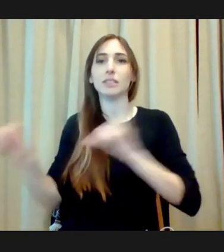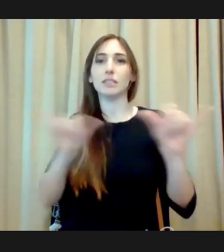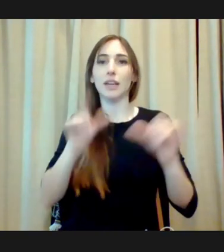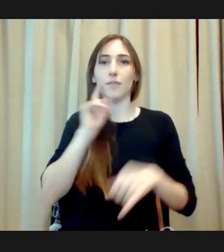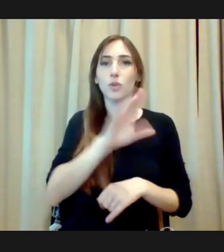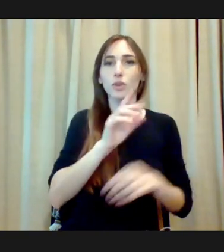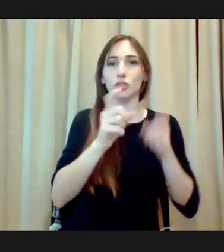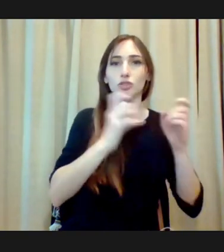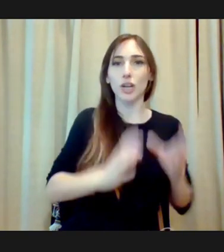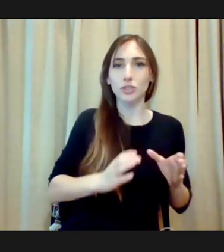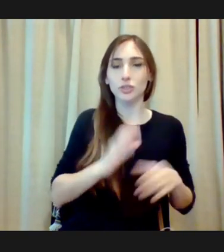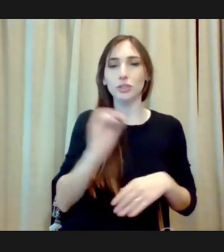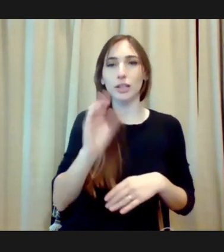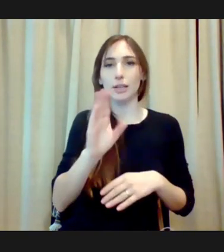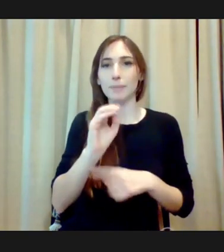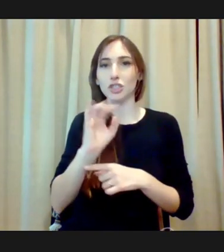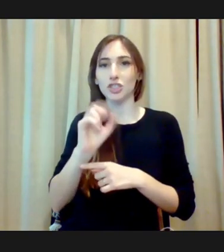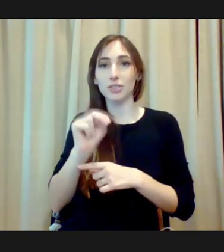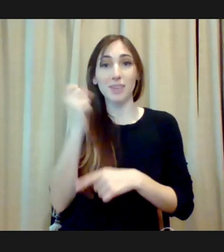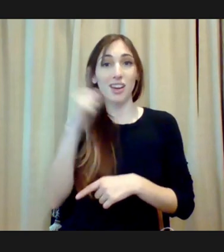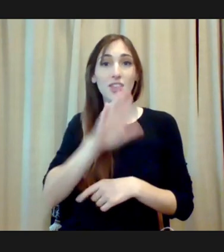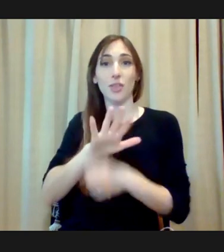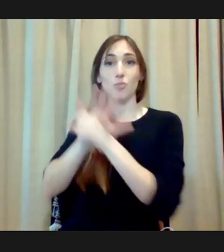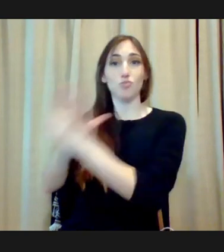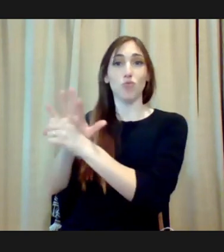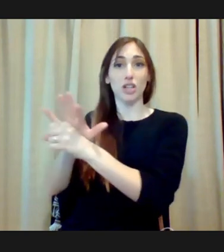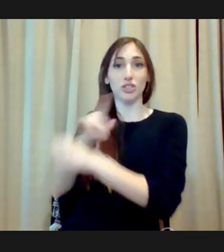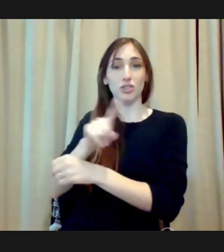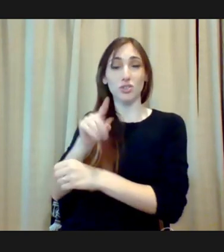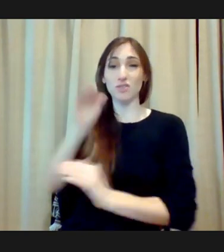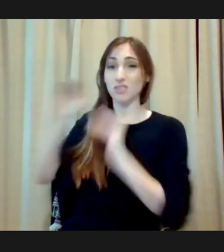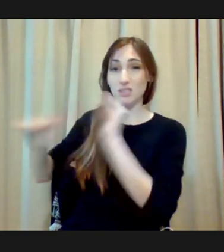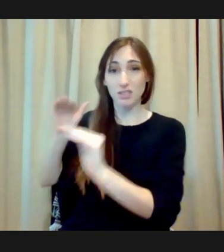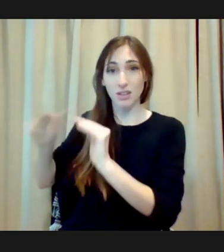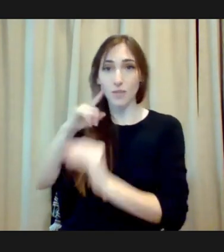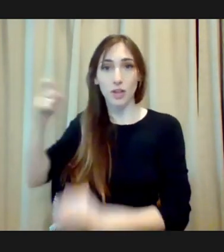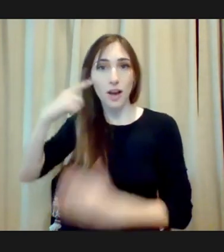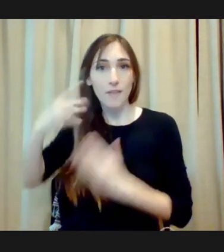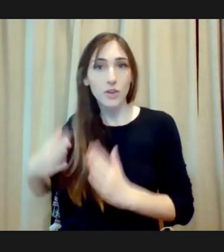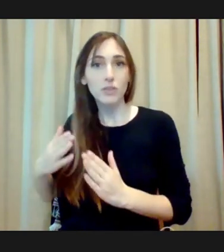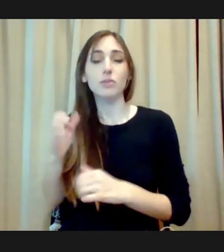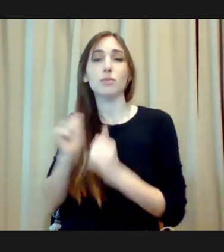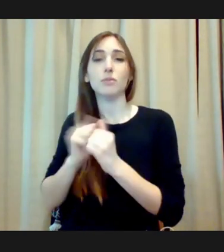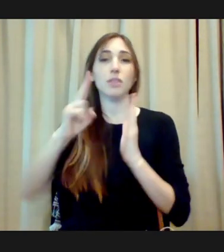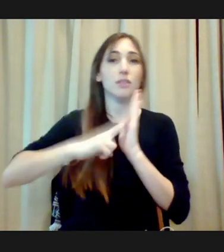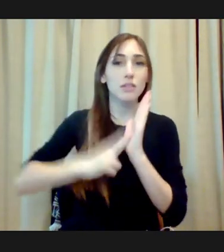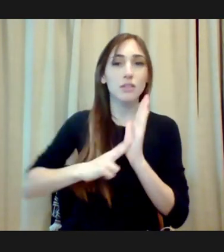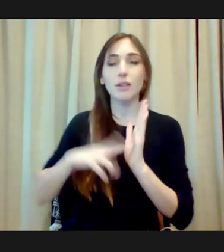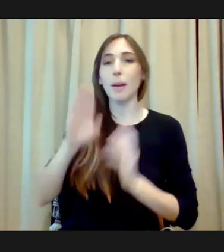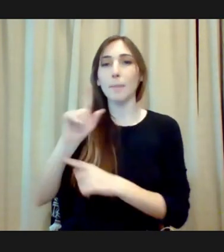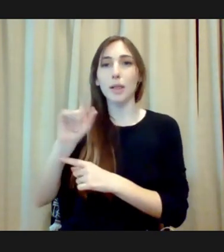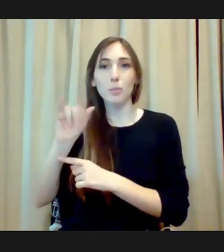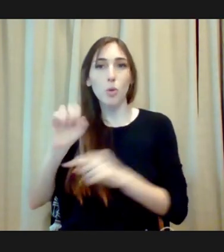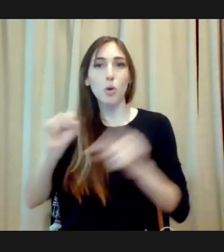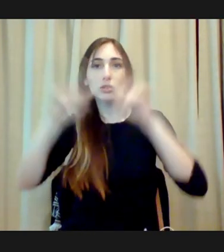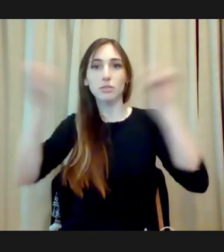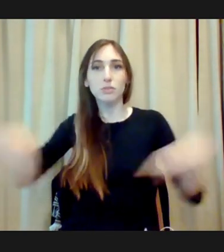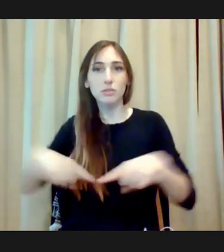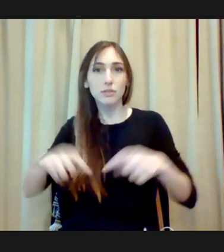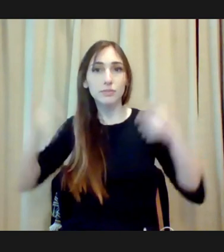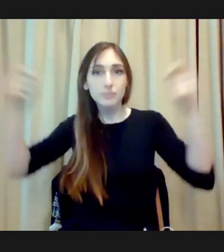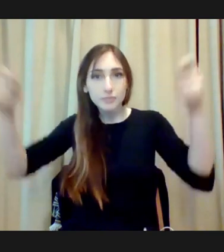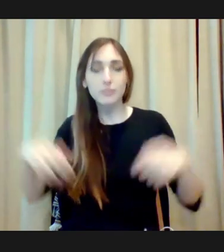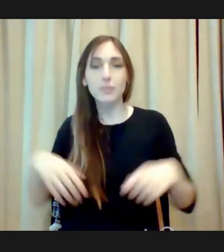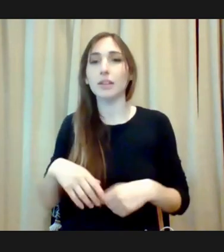the pressure on the governor with all of those measures, the billboards that went up, the full page and quarter page ads in the Seattle